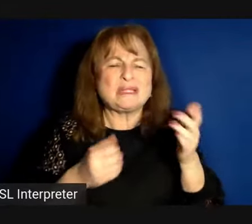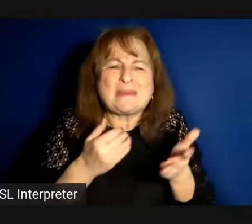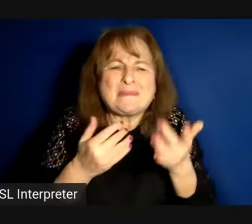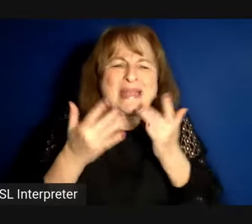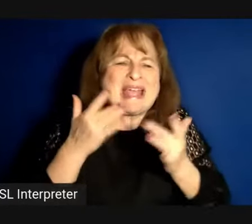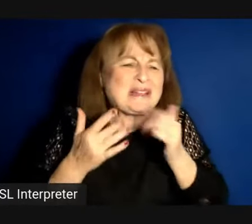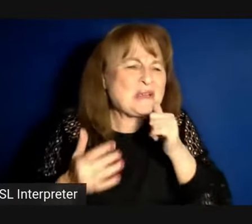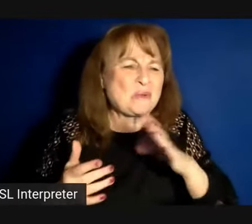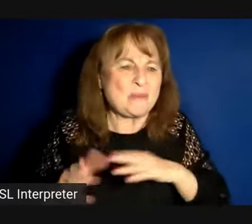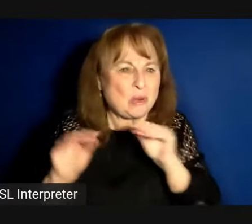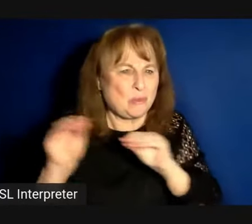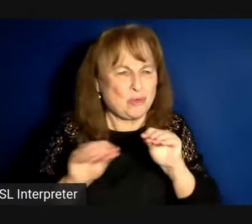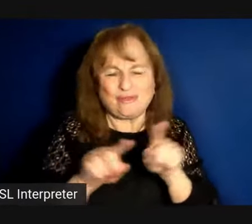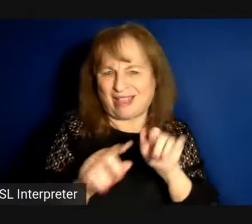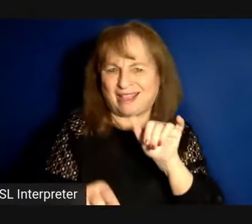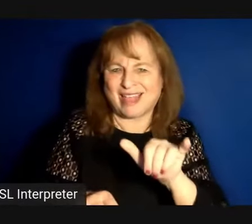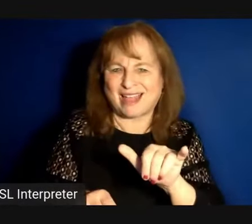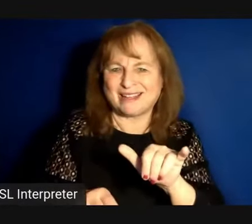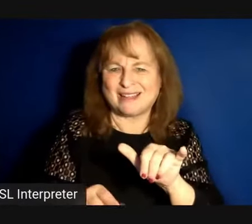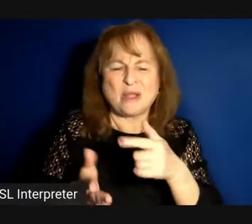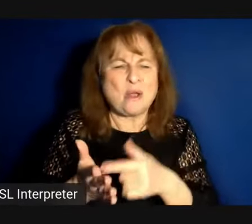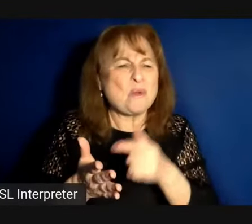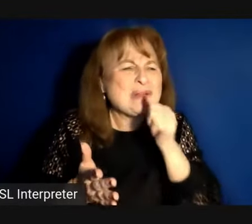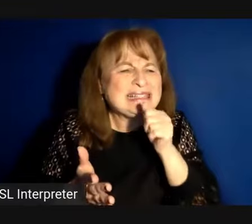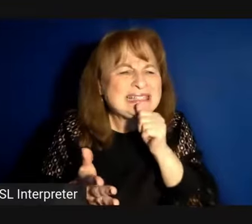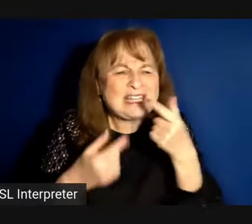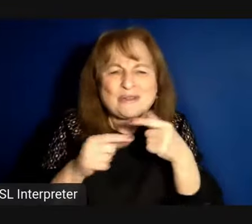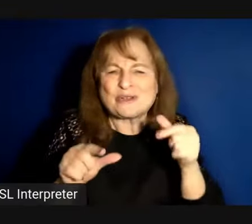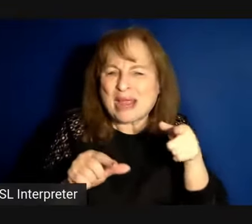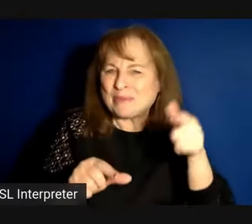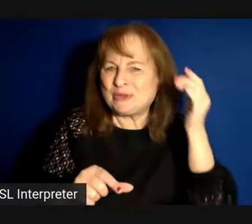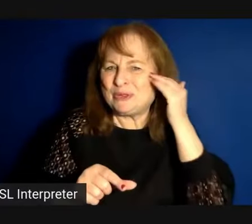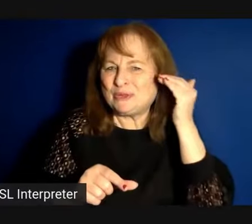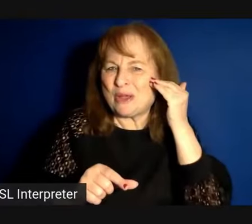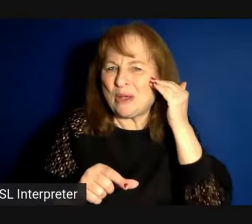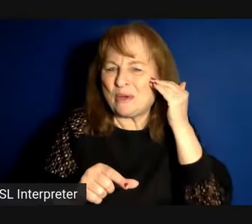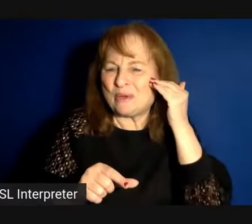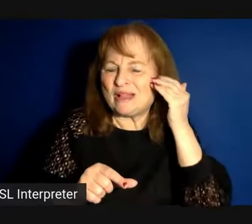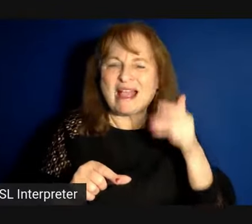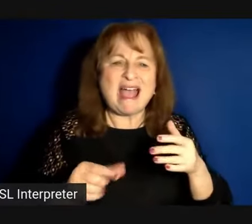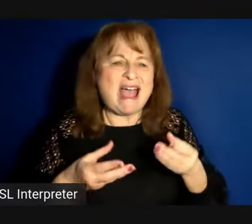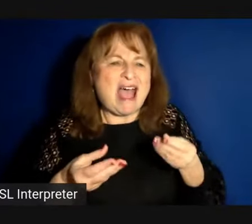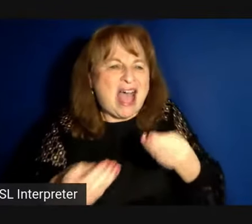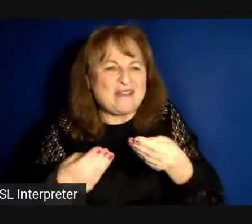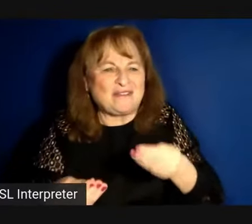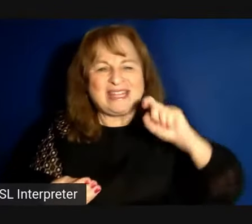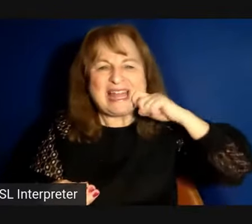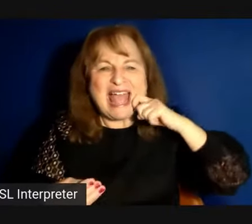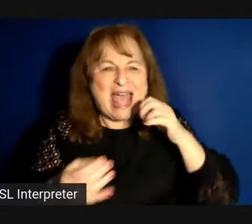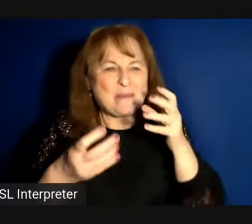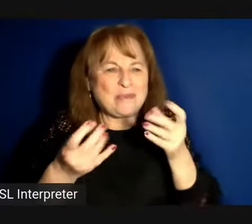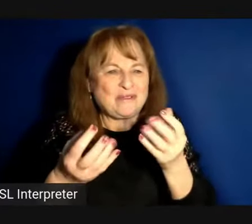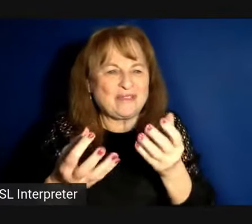move like this what secret grammar do you know I feed apple fingers past